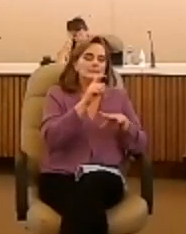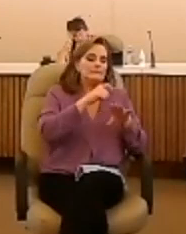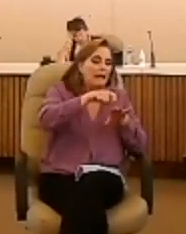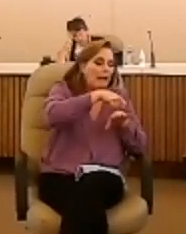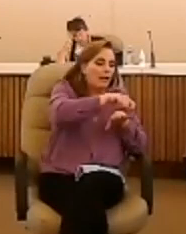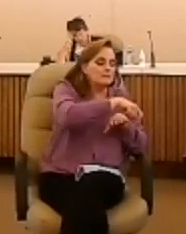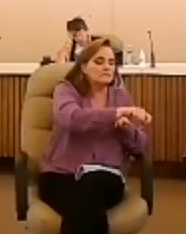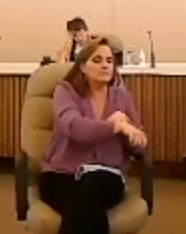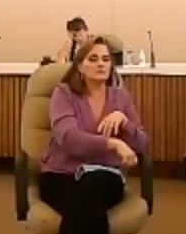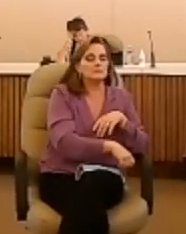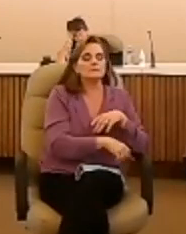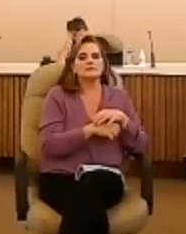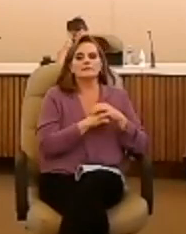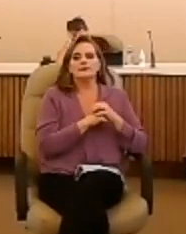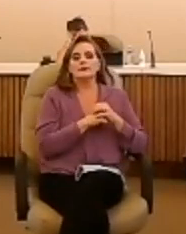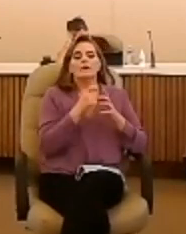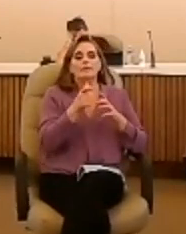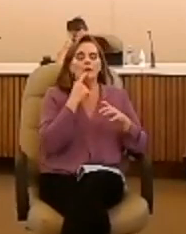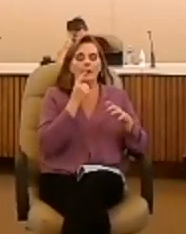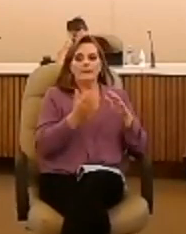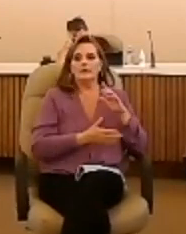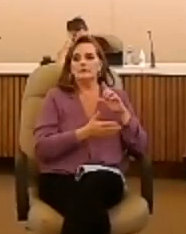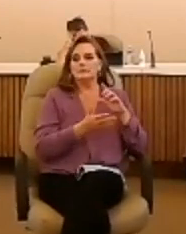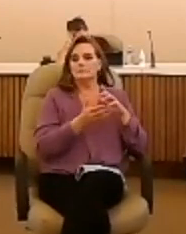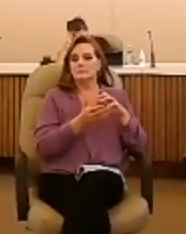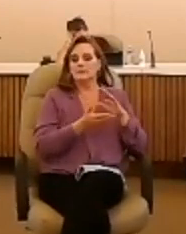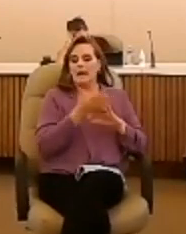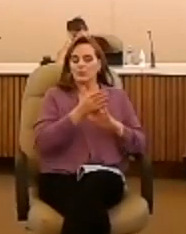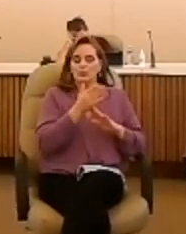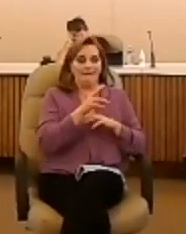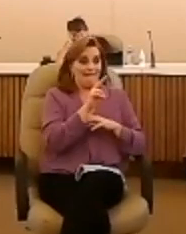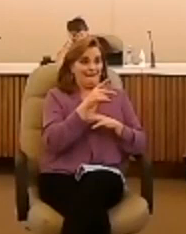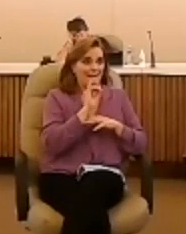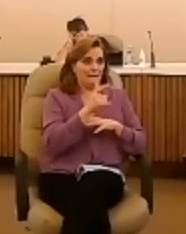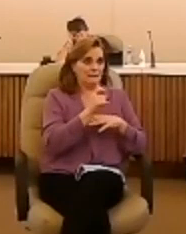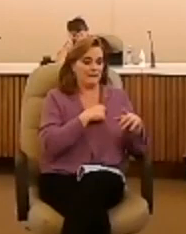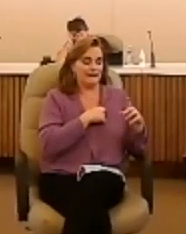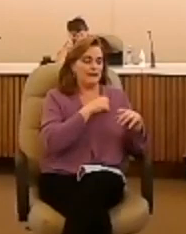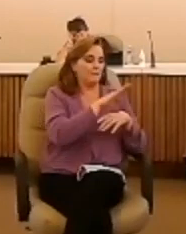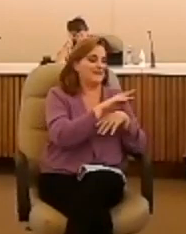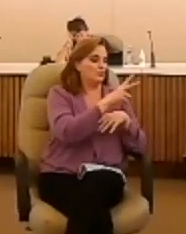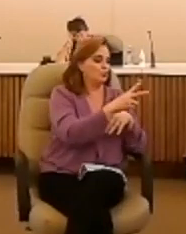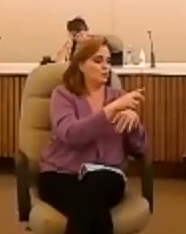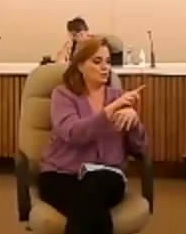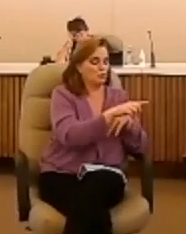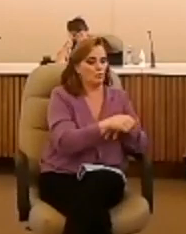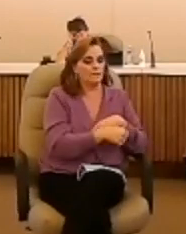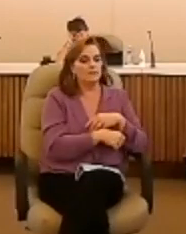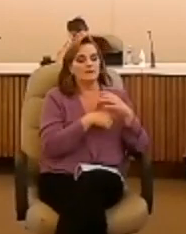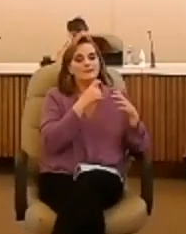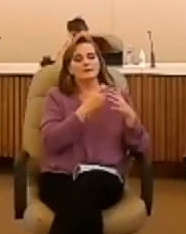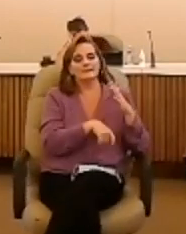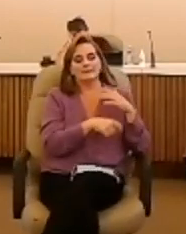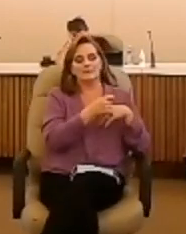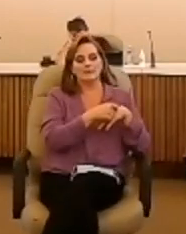2128 East Henrietta Road, to operate a nail salon in a commercial B2 zone district, tax account number